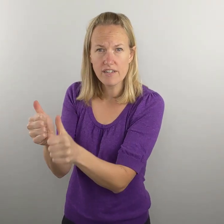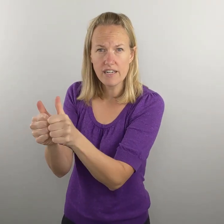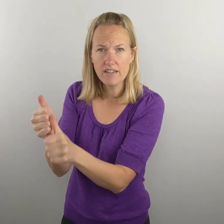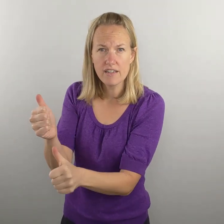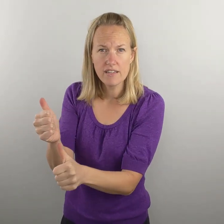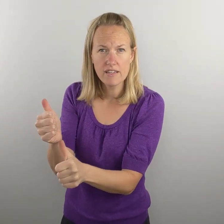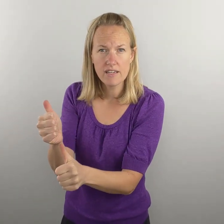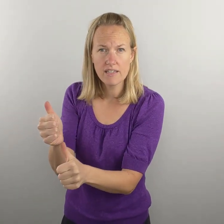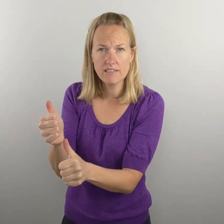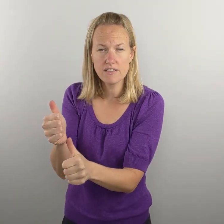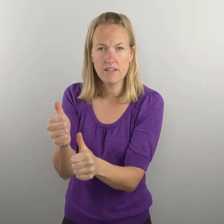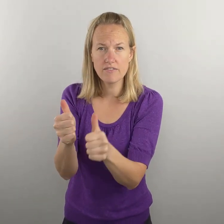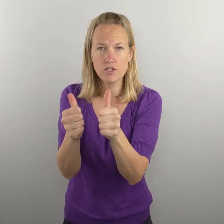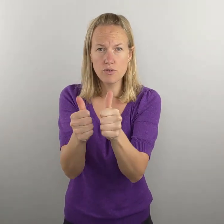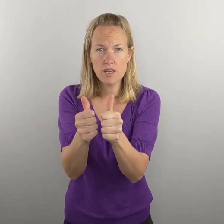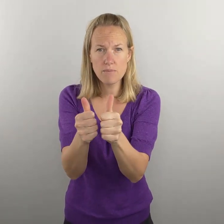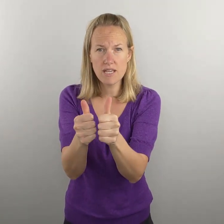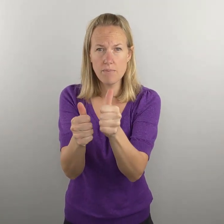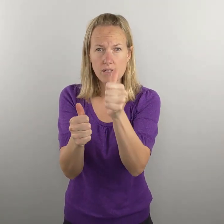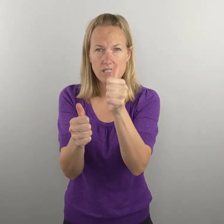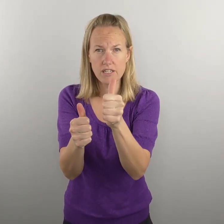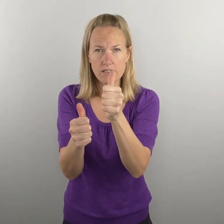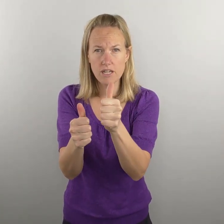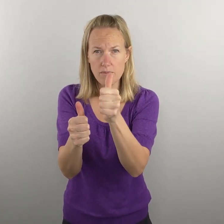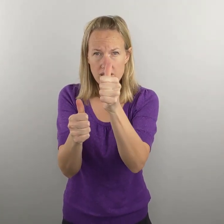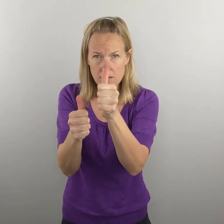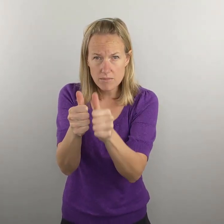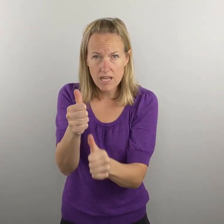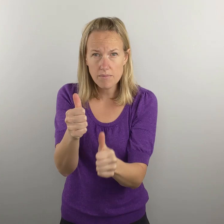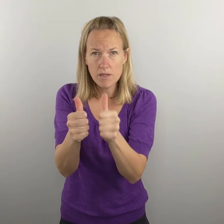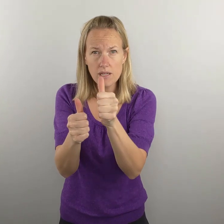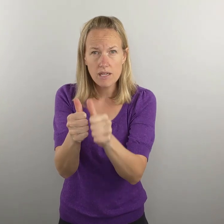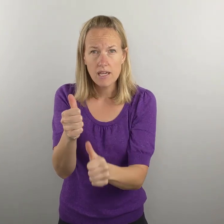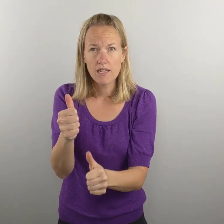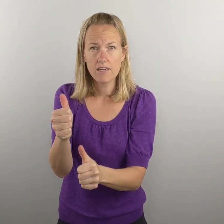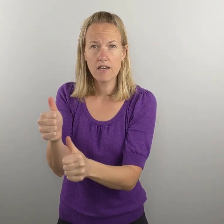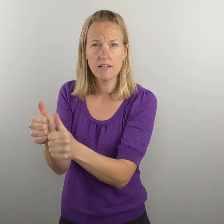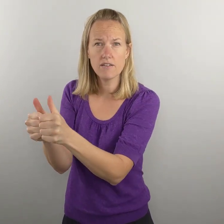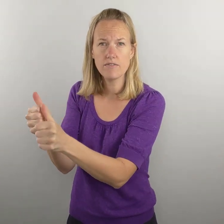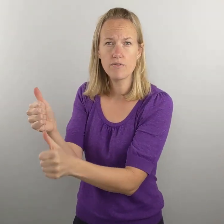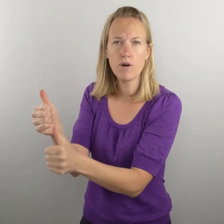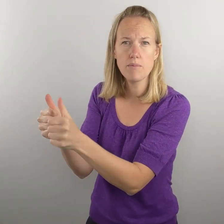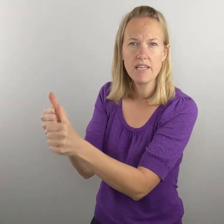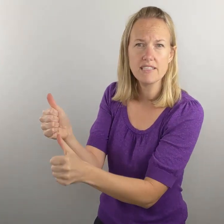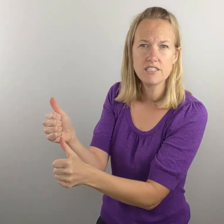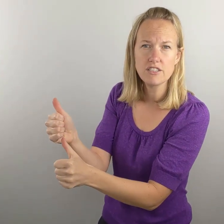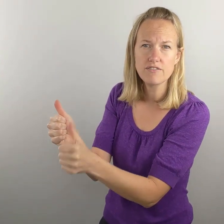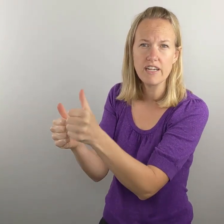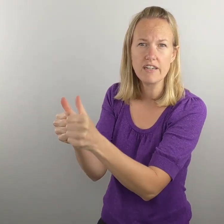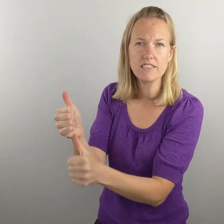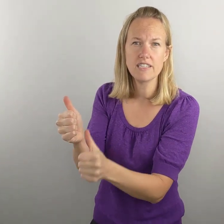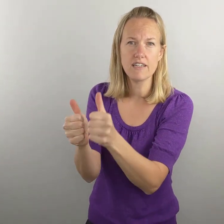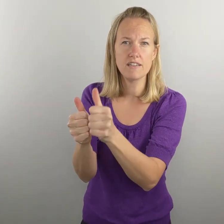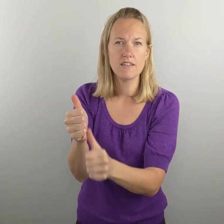every. Okay, so you have 2 thumbs up, and you take your dominant thumbs up and you kind of rub against your fingers here.